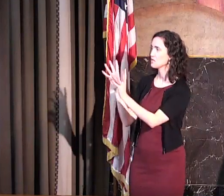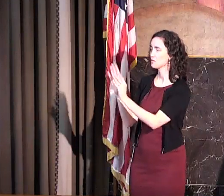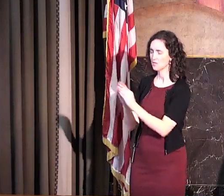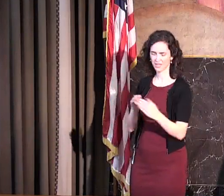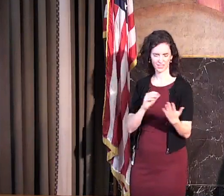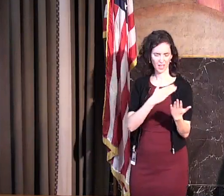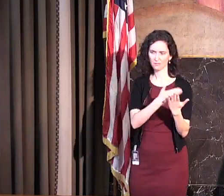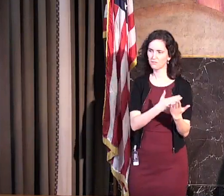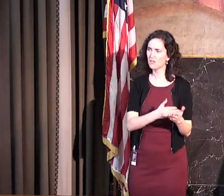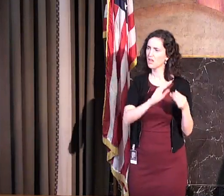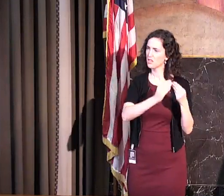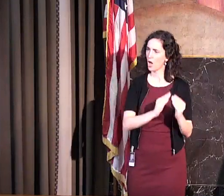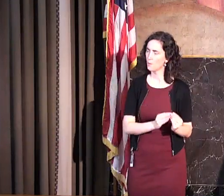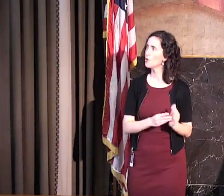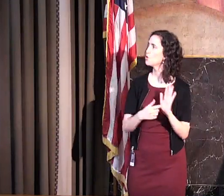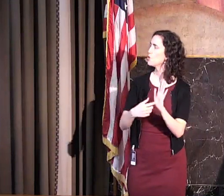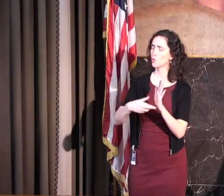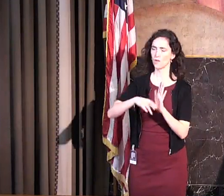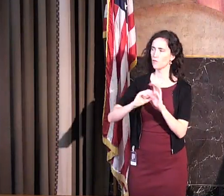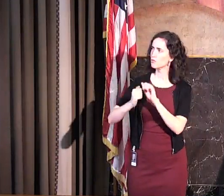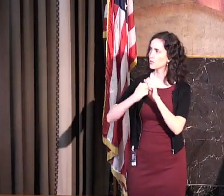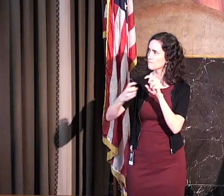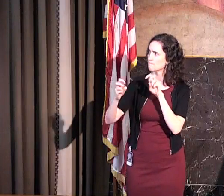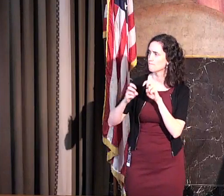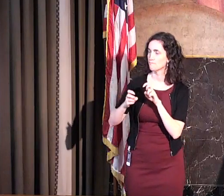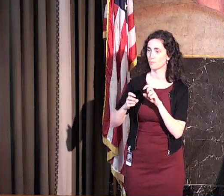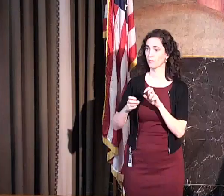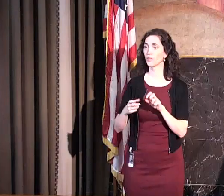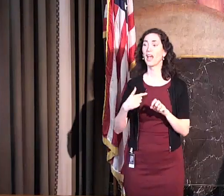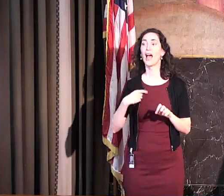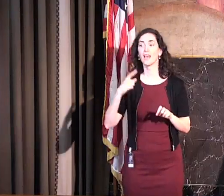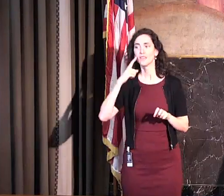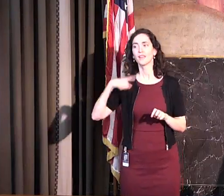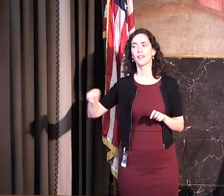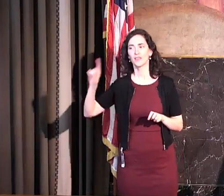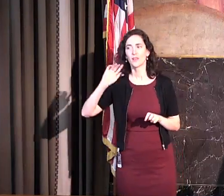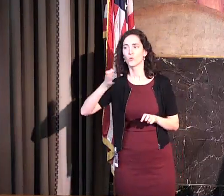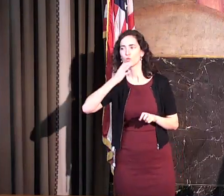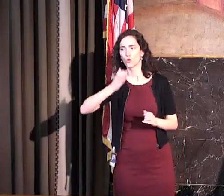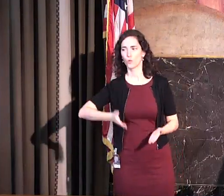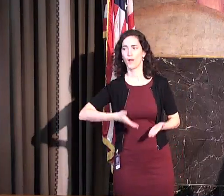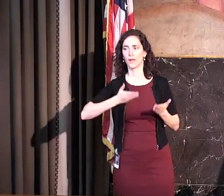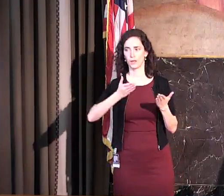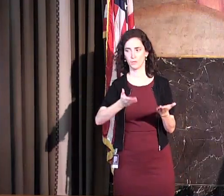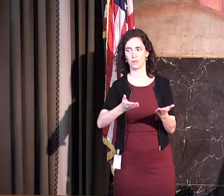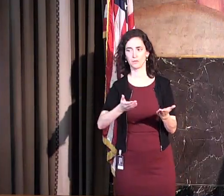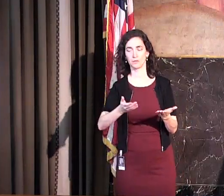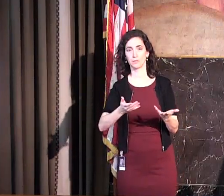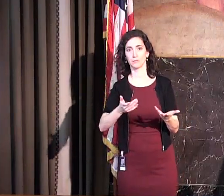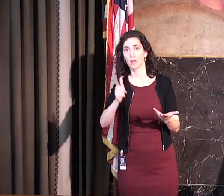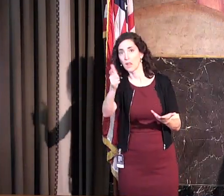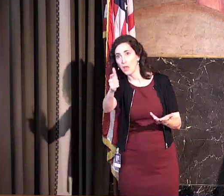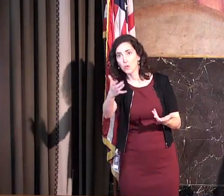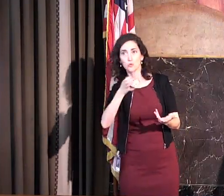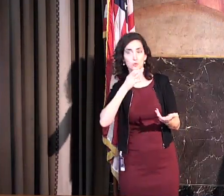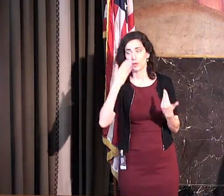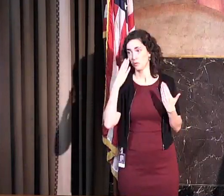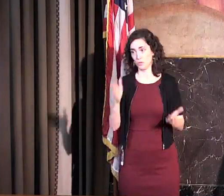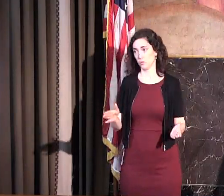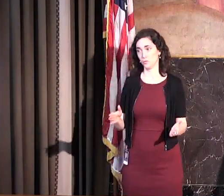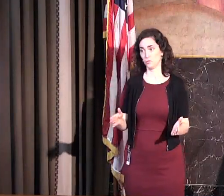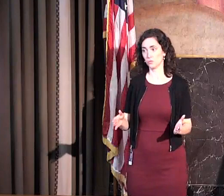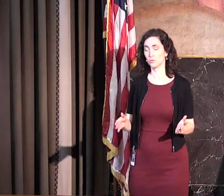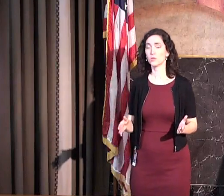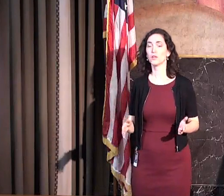that data. And I do think a recommendation will be coming down the road, perhaps sooner than later. I really don't know more than